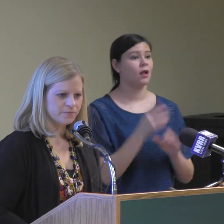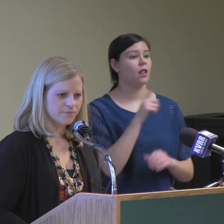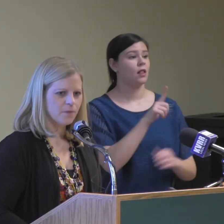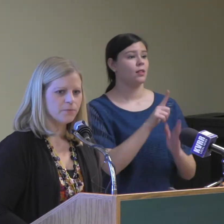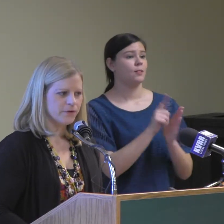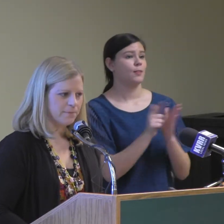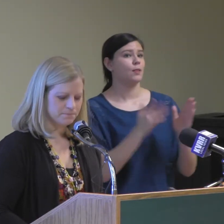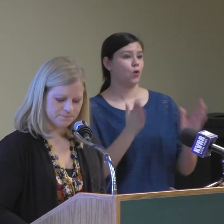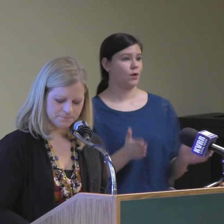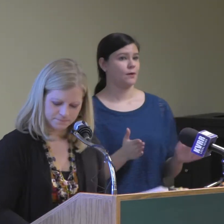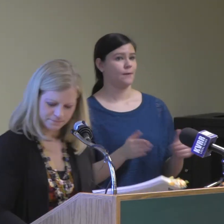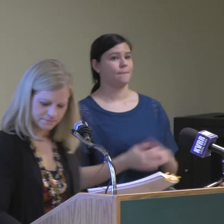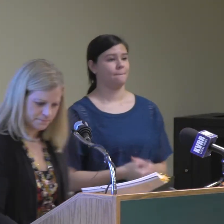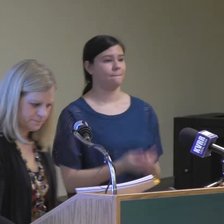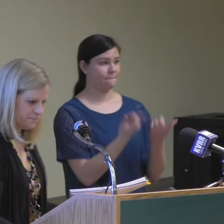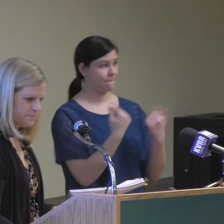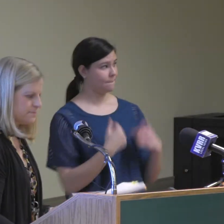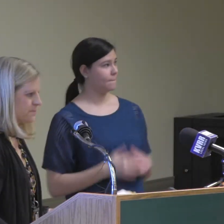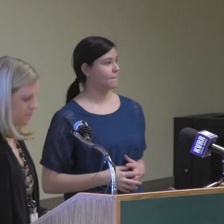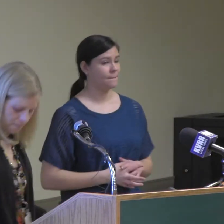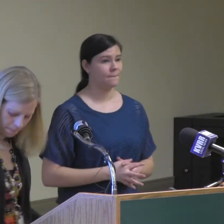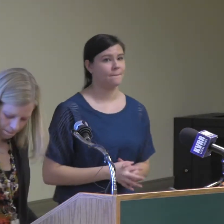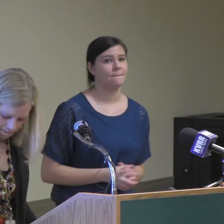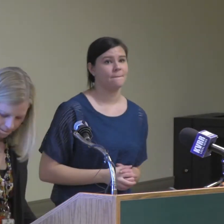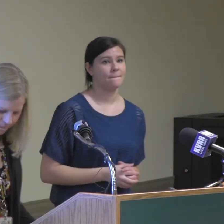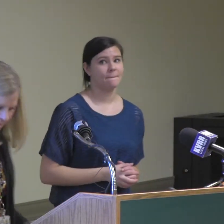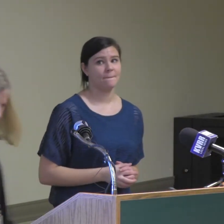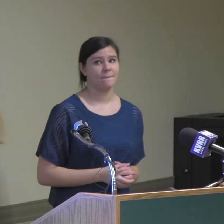lawyer. Poonam.